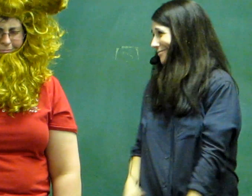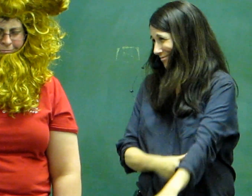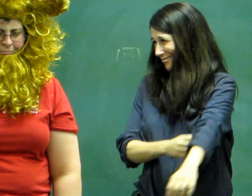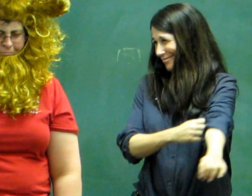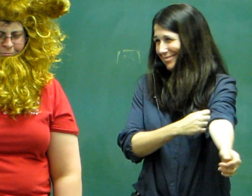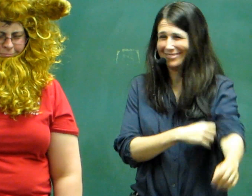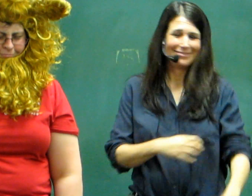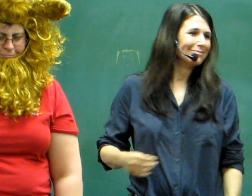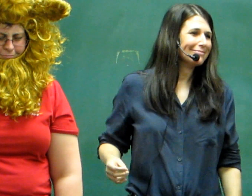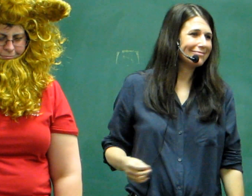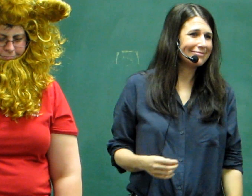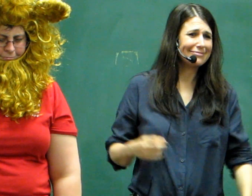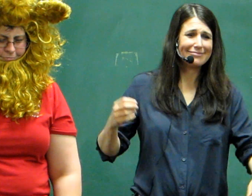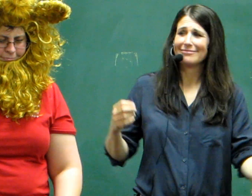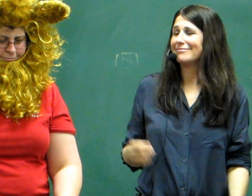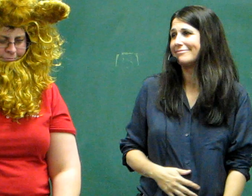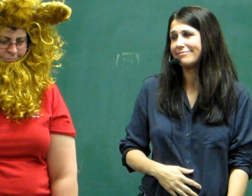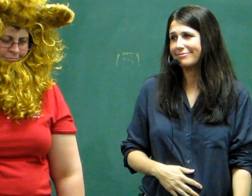He started singing his whining song.